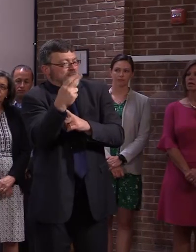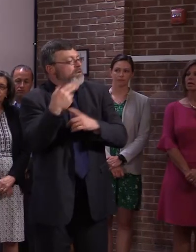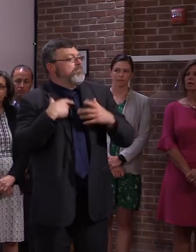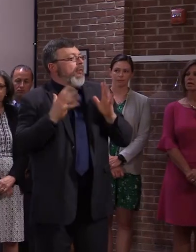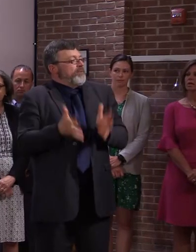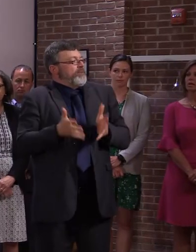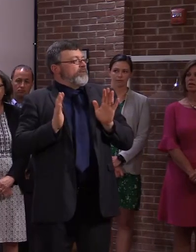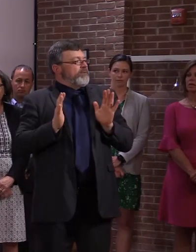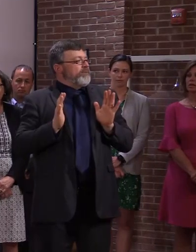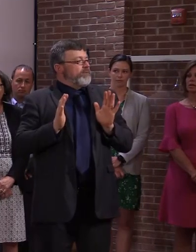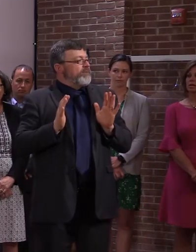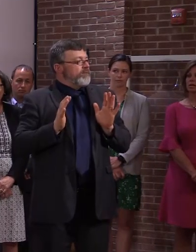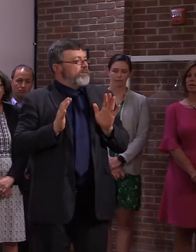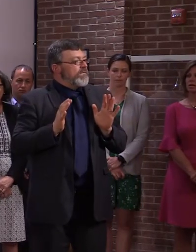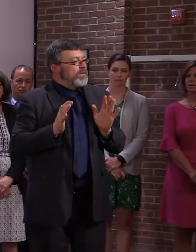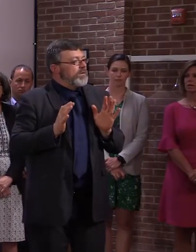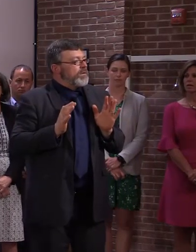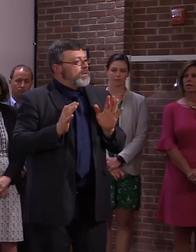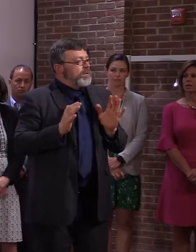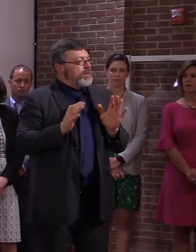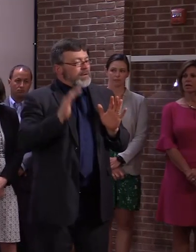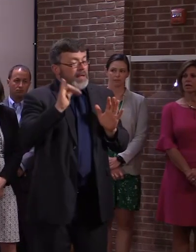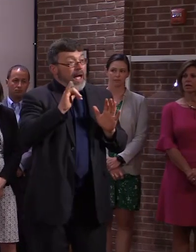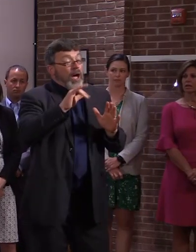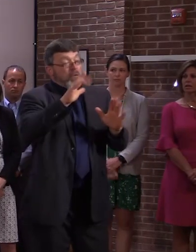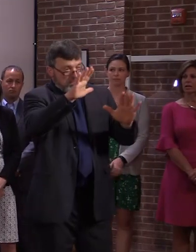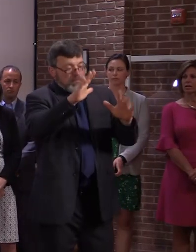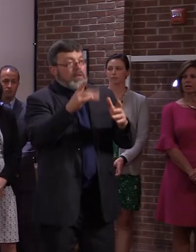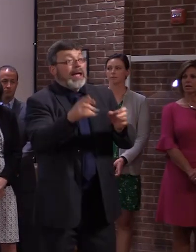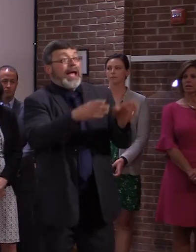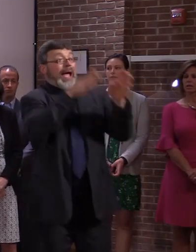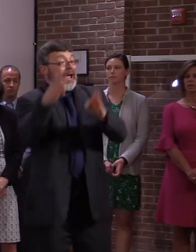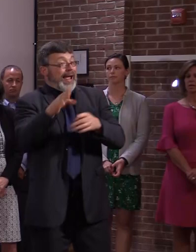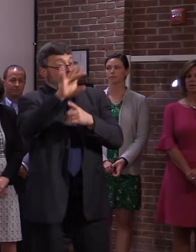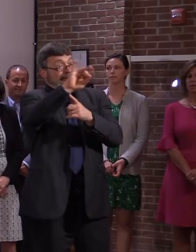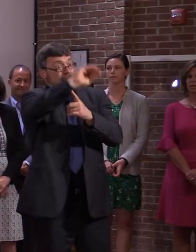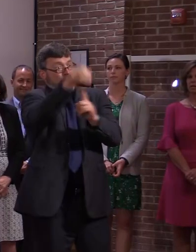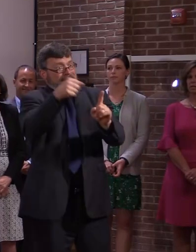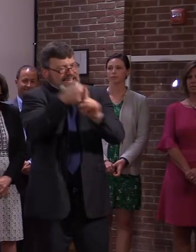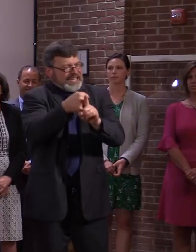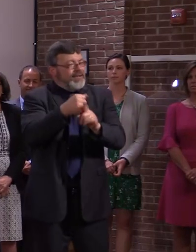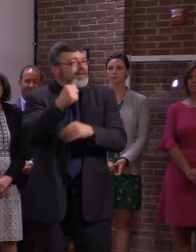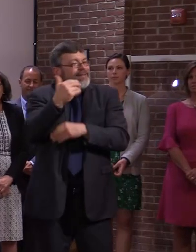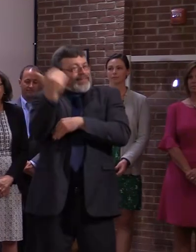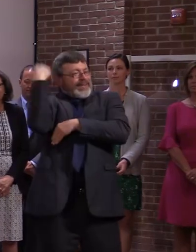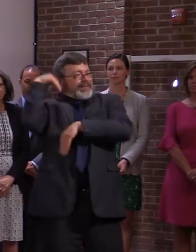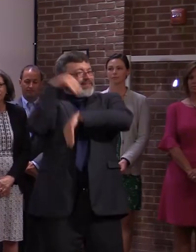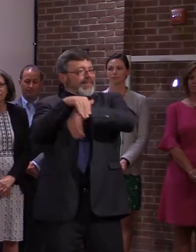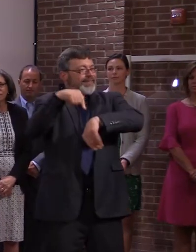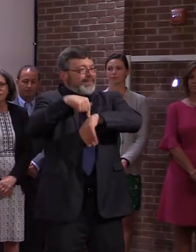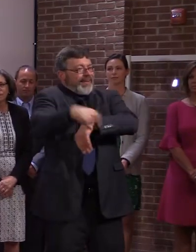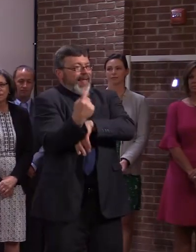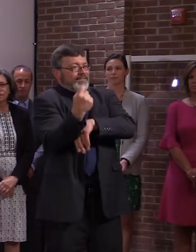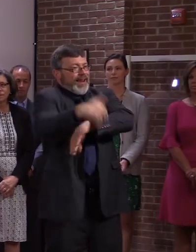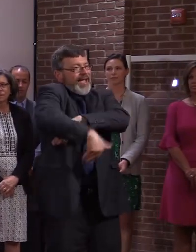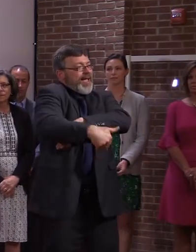I'm not sure that anyone would have heard it, and I'm not sure that any of you would have wanted to go, but I could have done it last night.